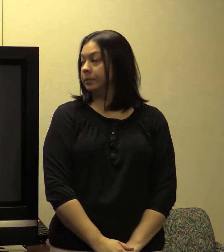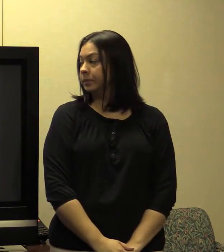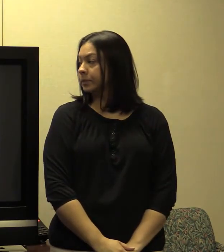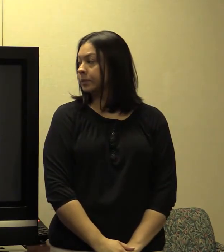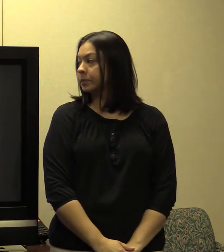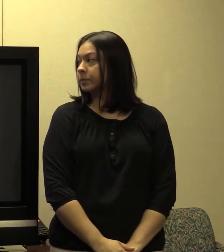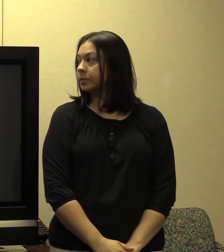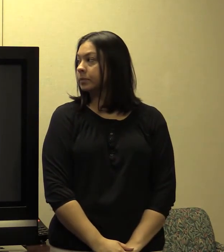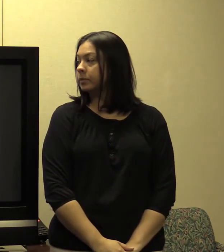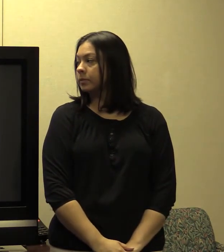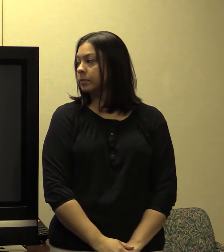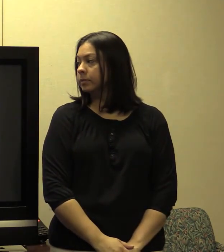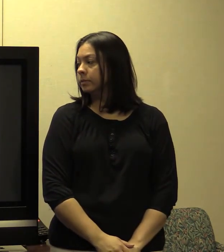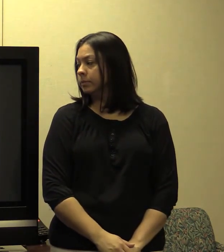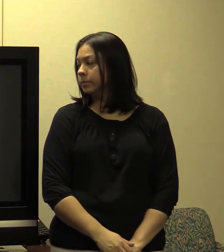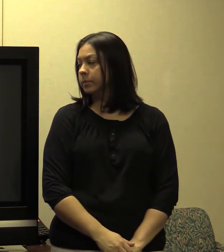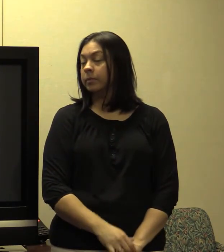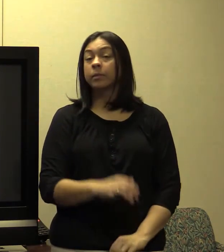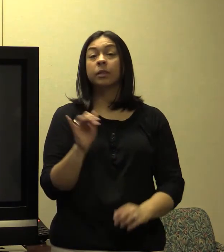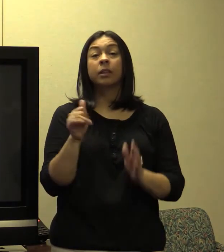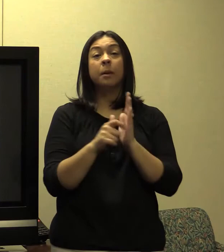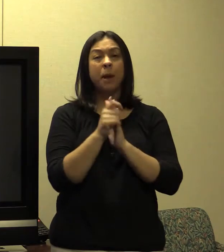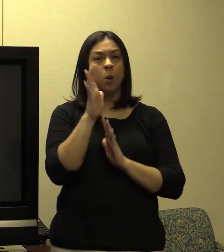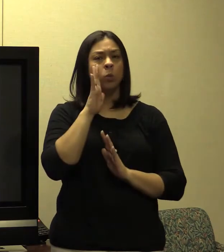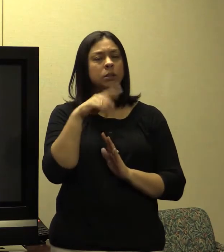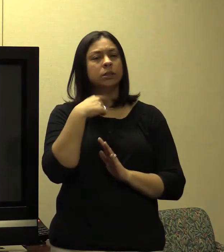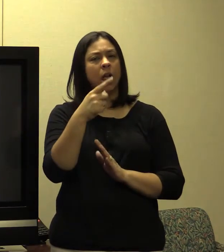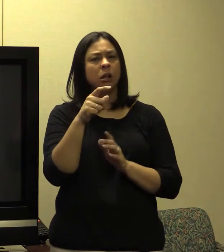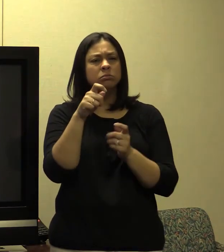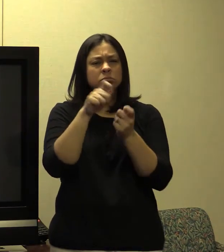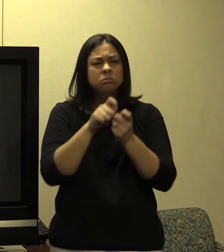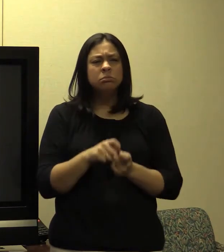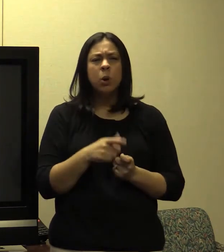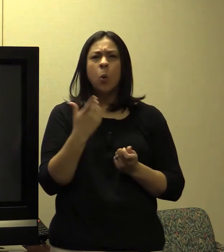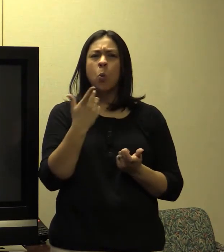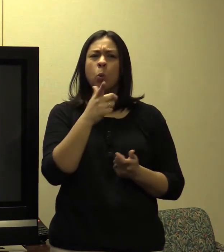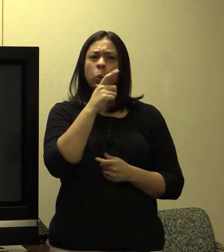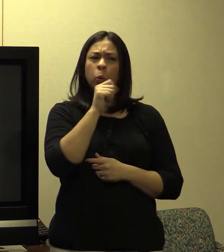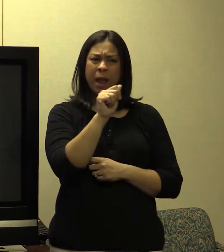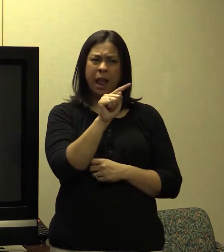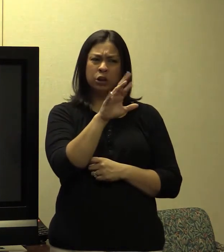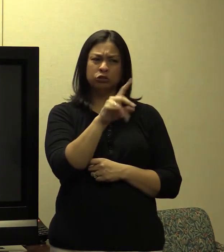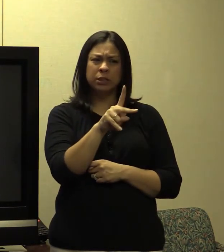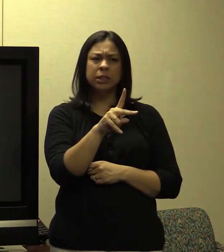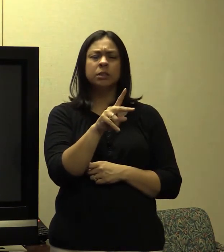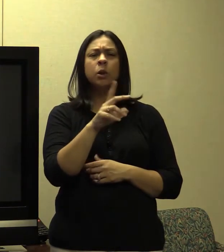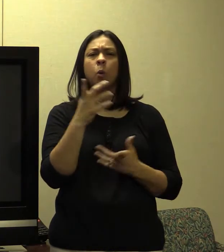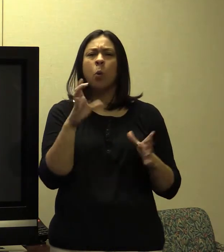This will tell you, it's very detailed, who is at risk, what is done to reduce risk, and all the record keeping that you will need.